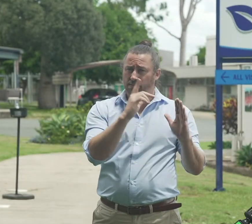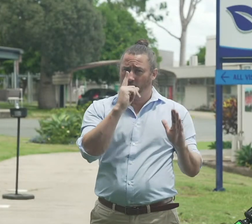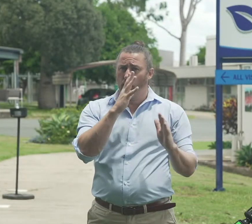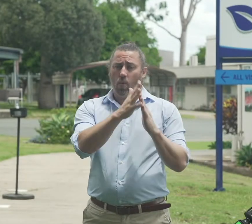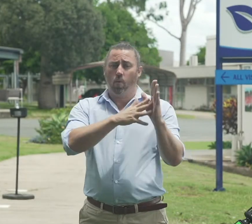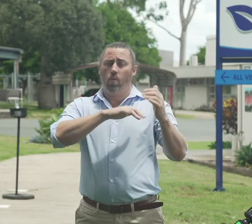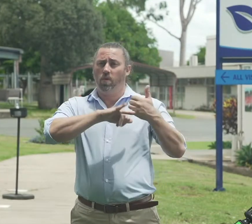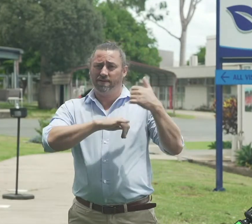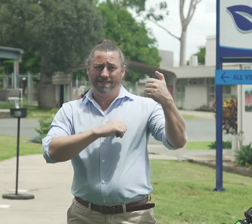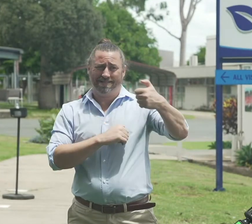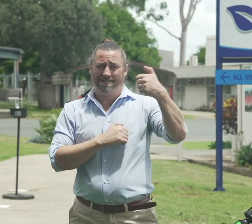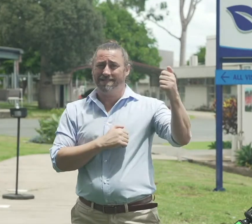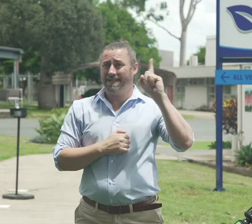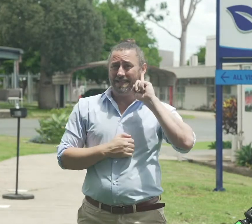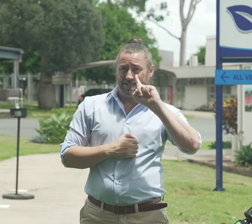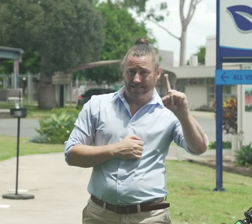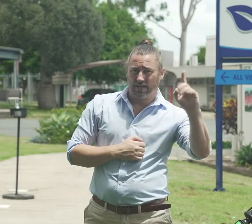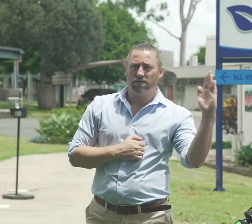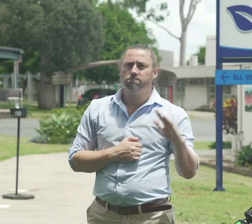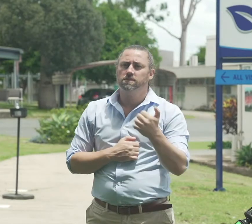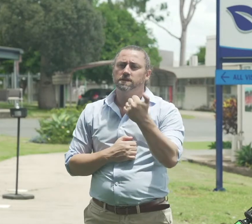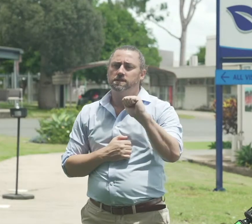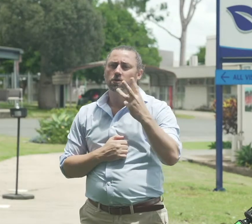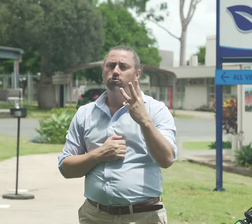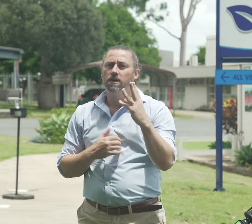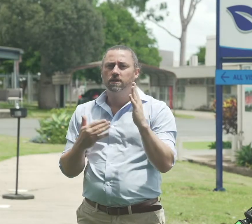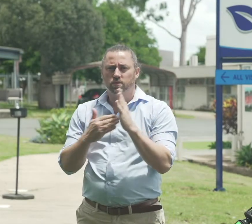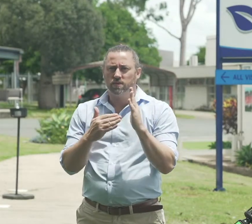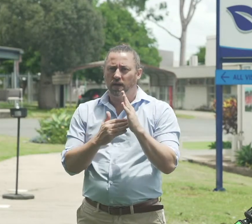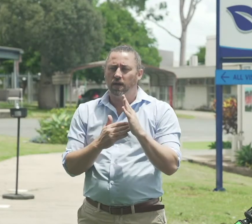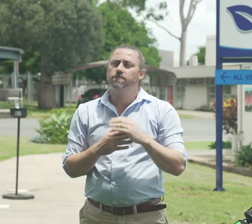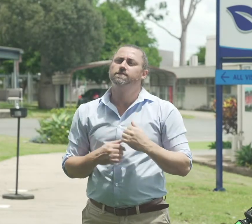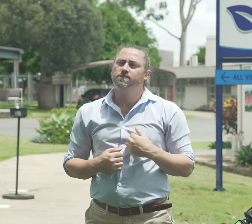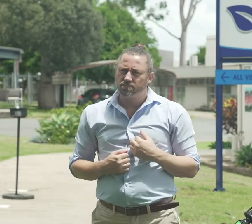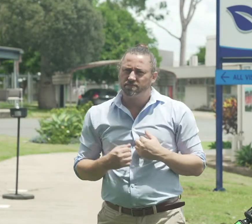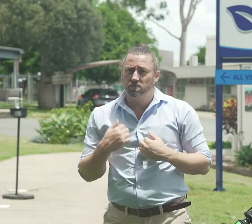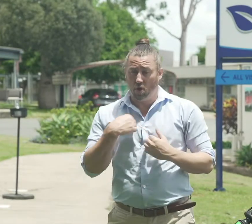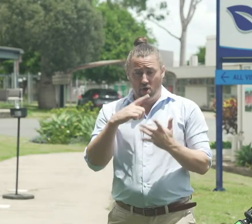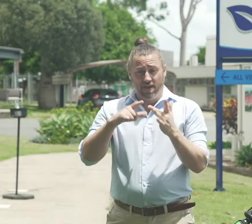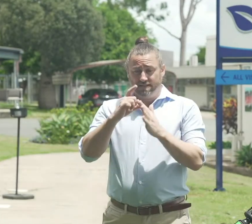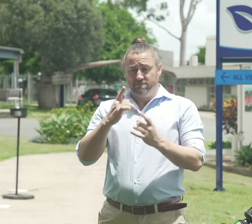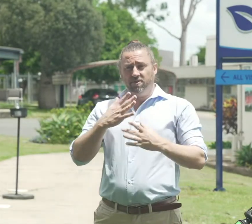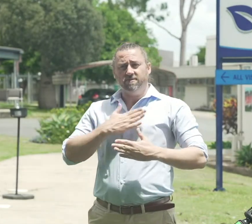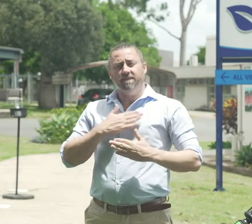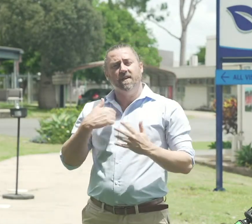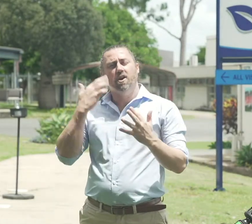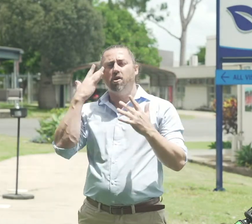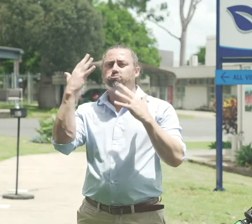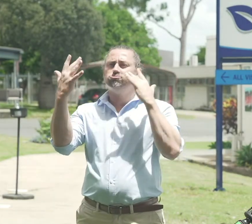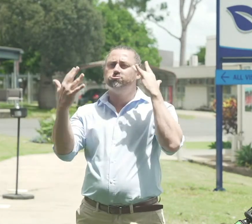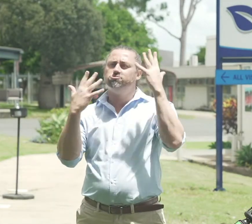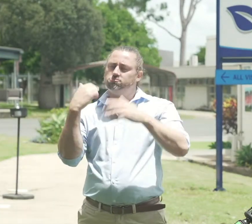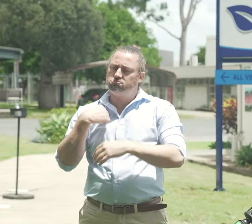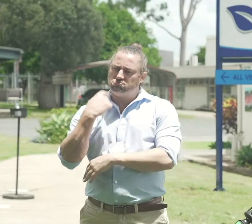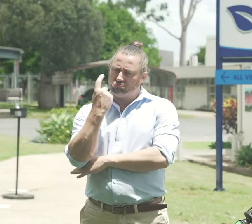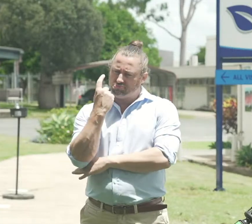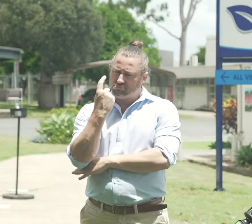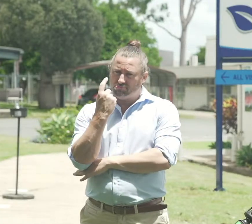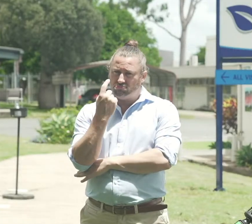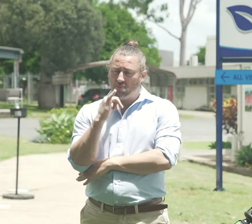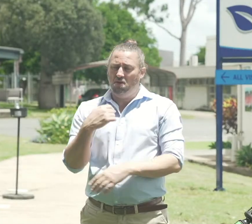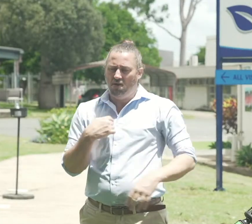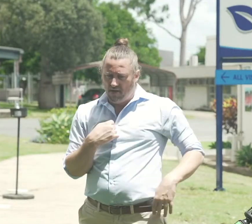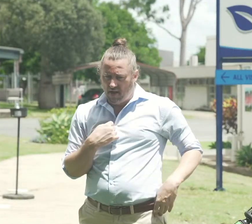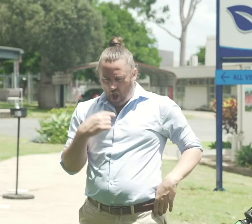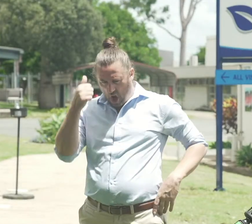from 66 yesterday to 63 today. One thing I was thinking about last night that maybe maybe it's obvious to me, but not